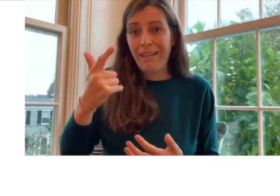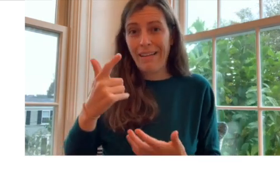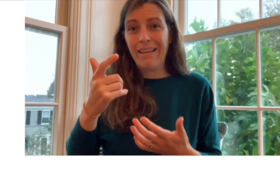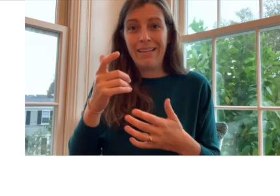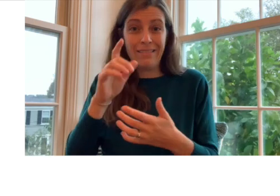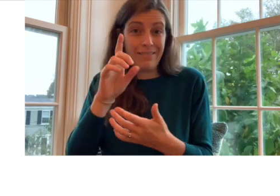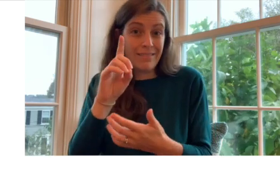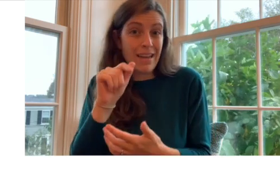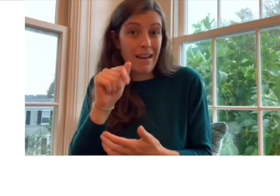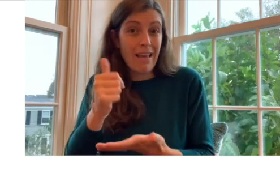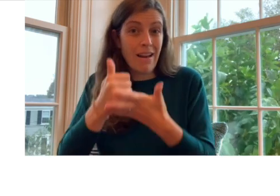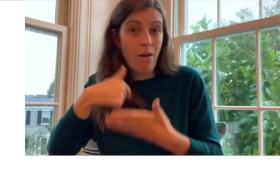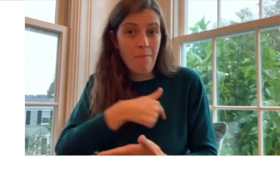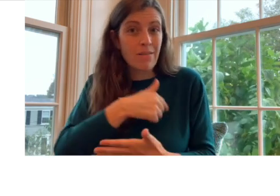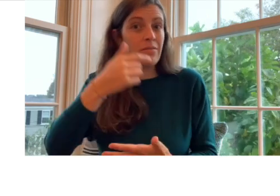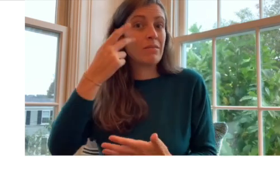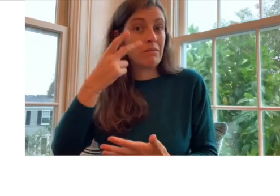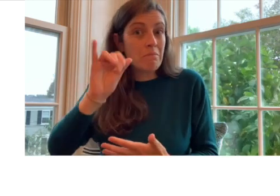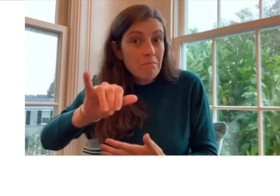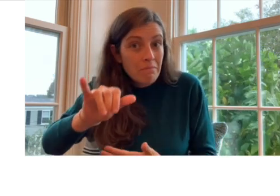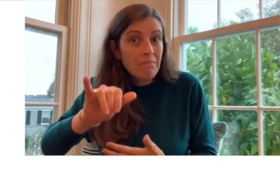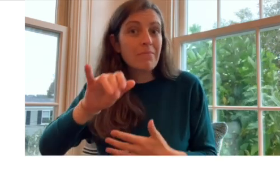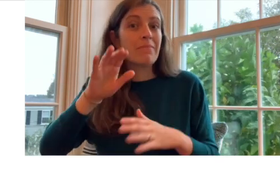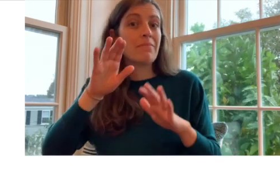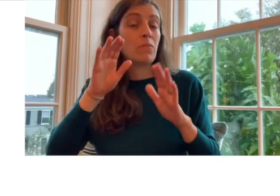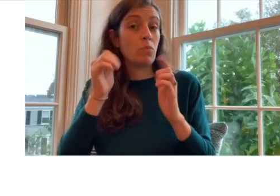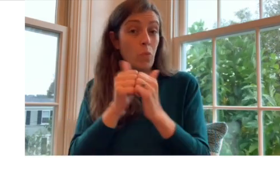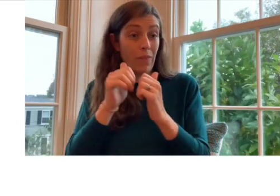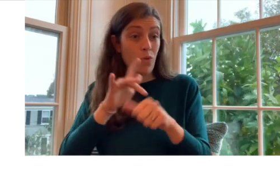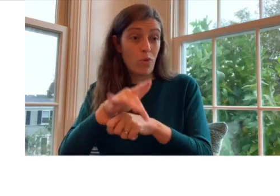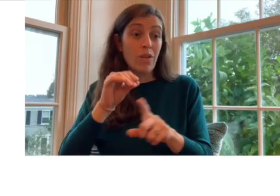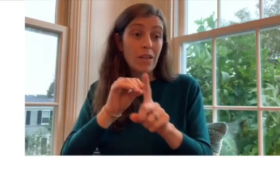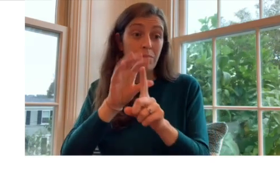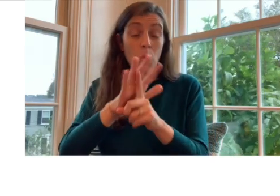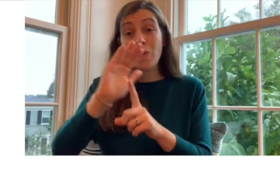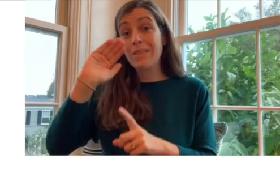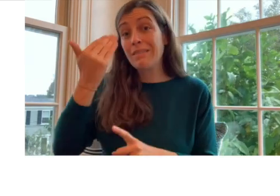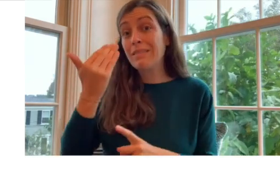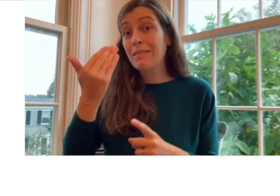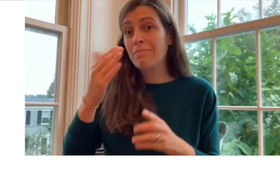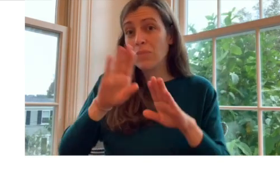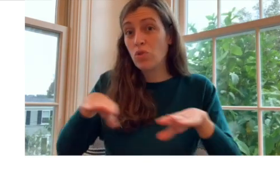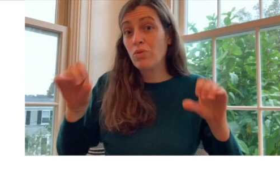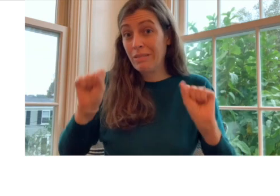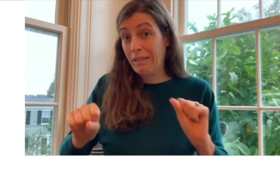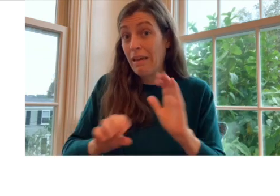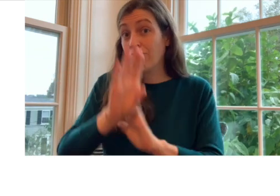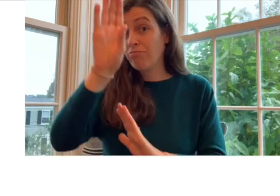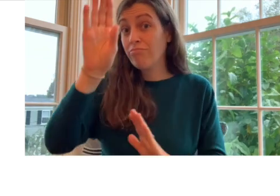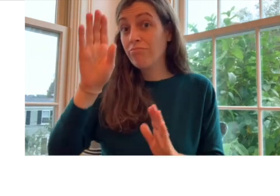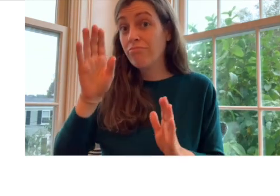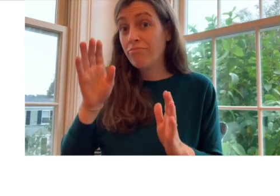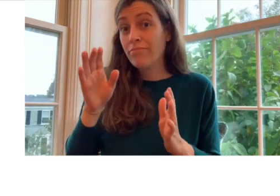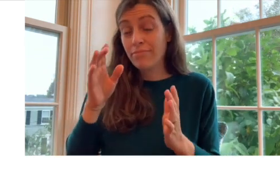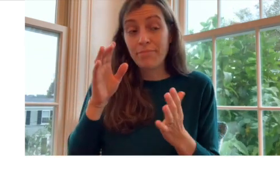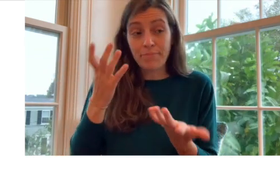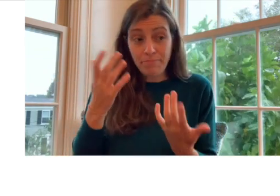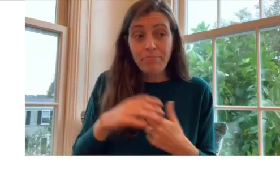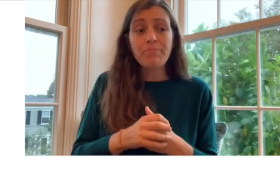that and reassuring data that these children who have early exposure to ASL seem to be